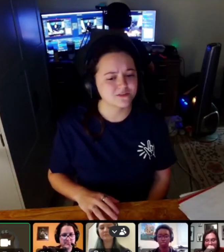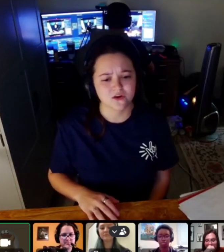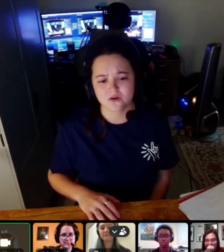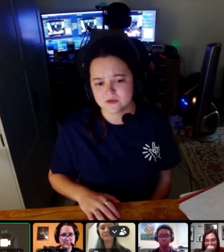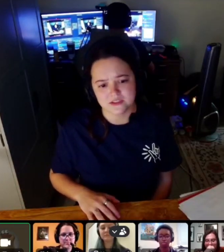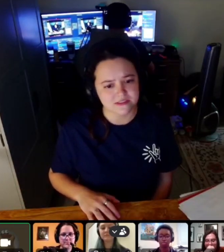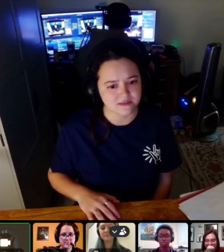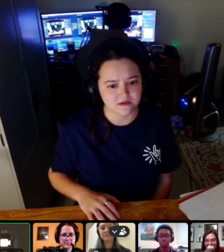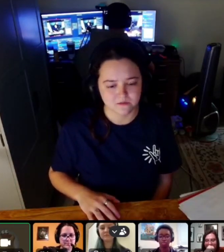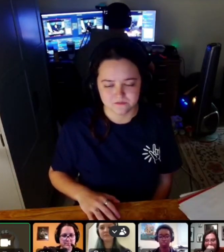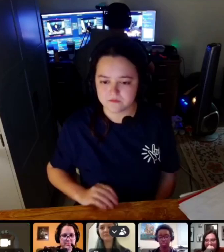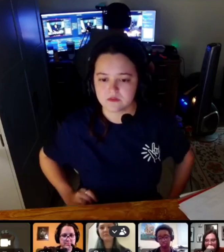so much easier.